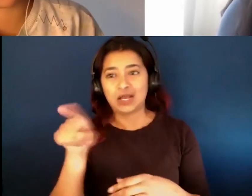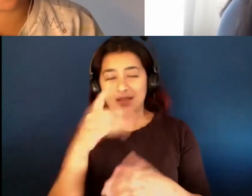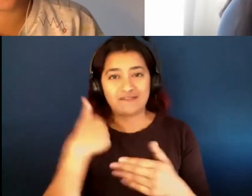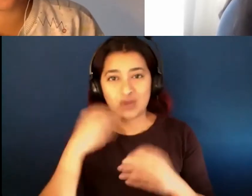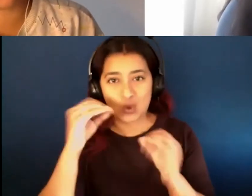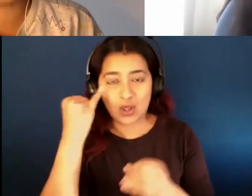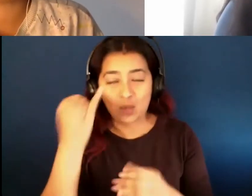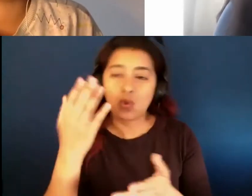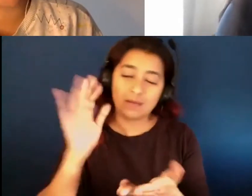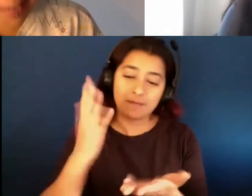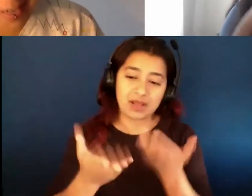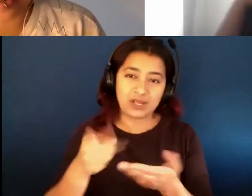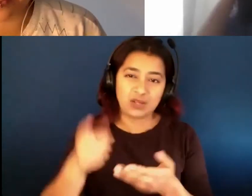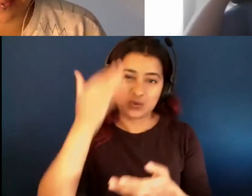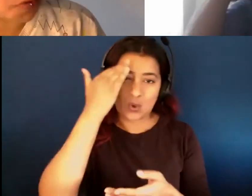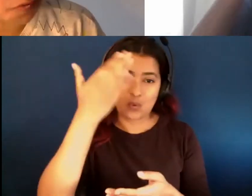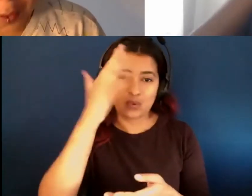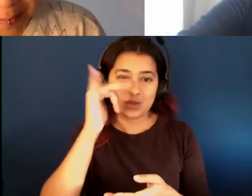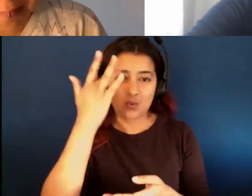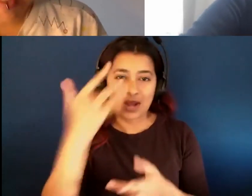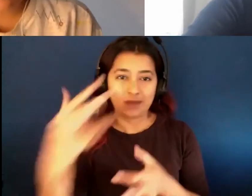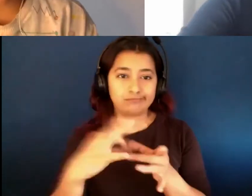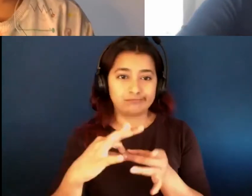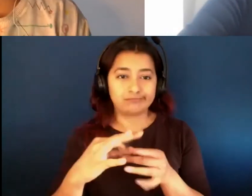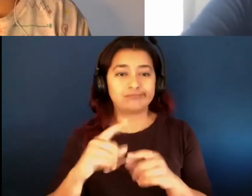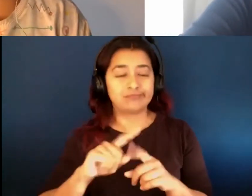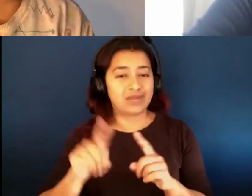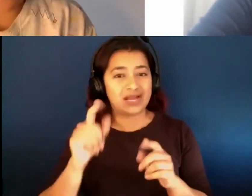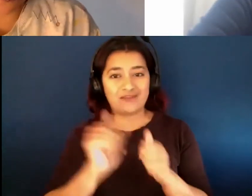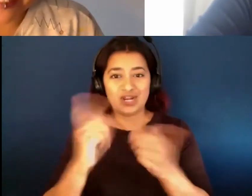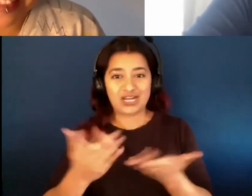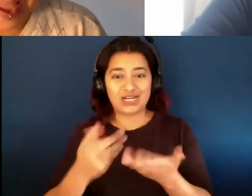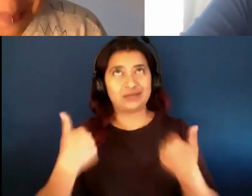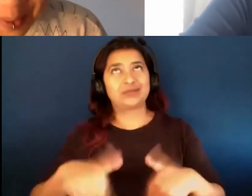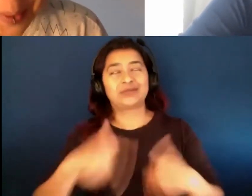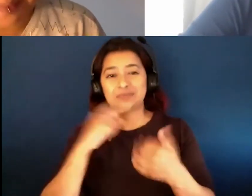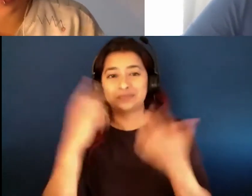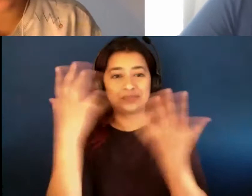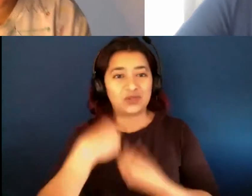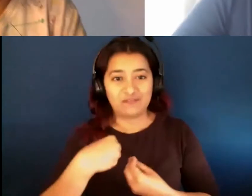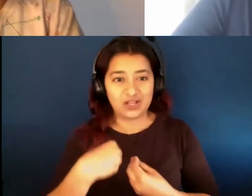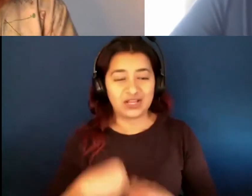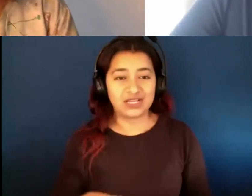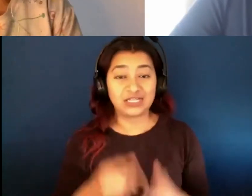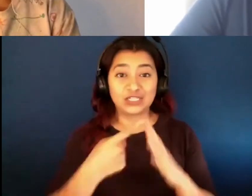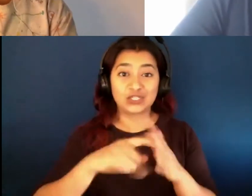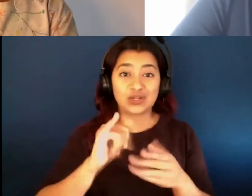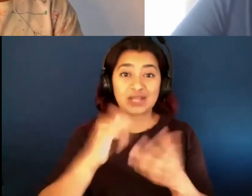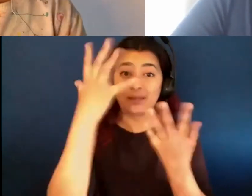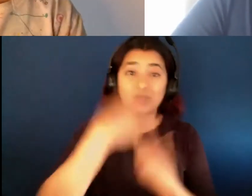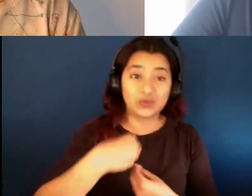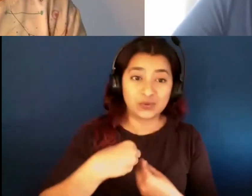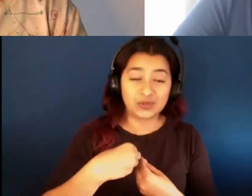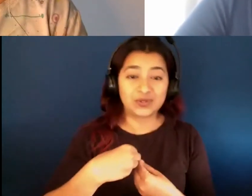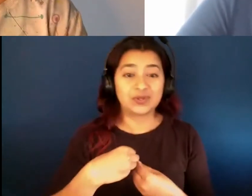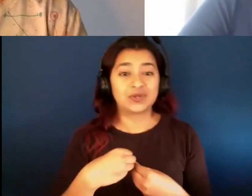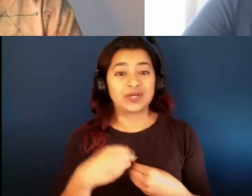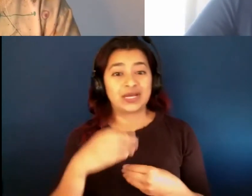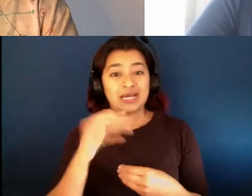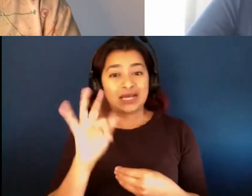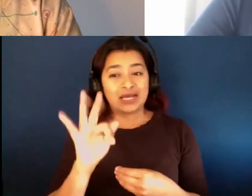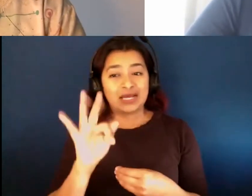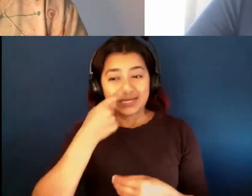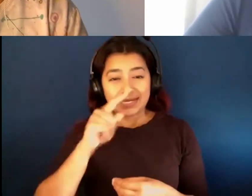everybody here is pretty beautiful. And to start off that beauty and bounty, please, if we can